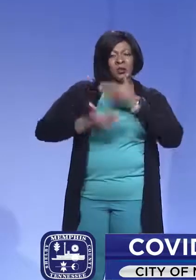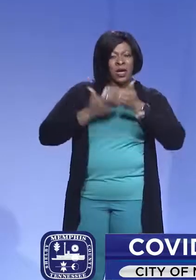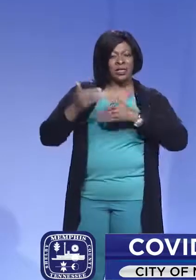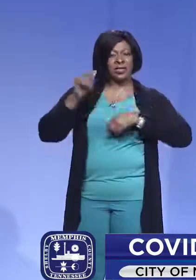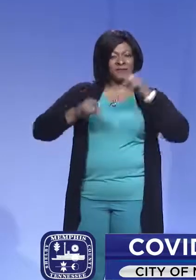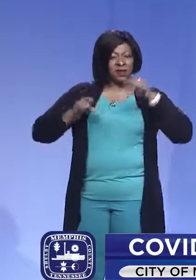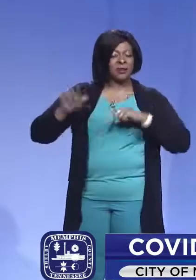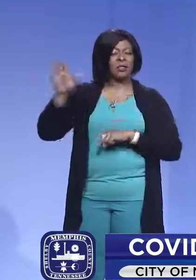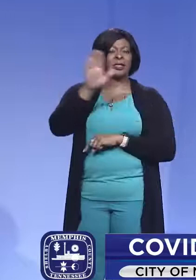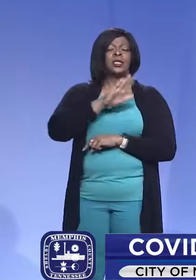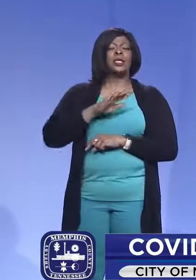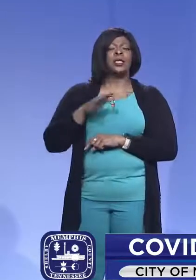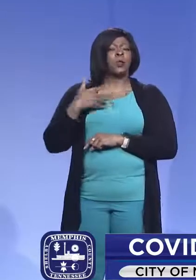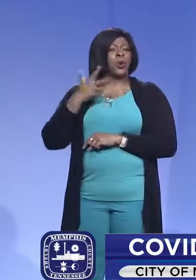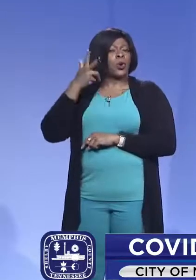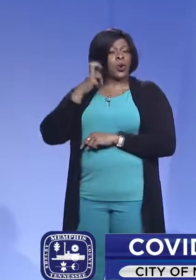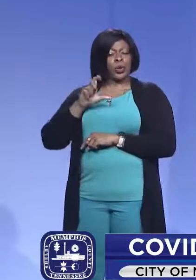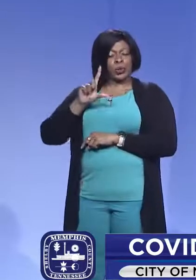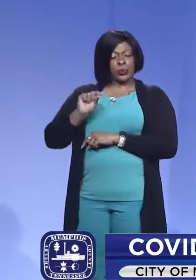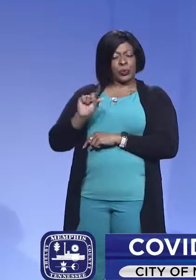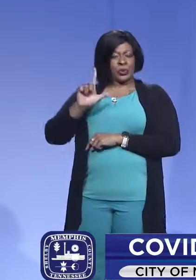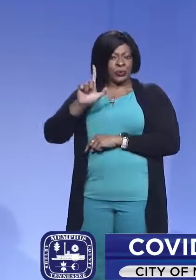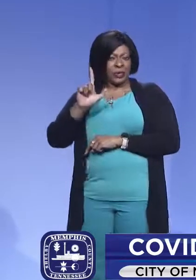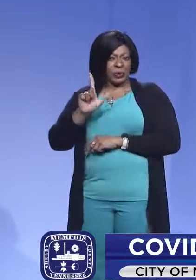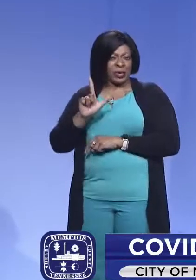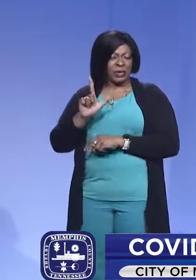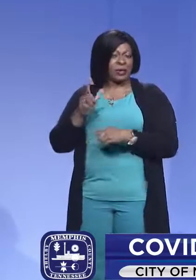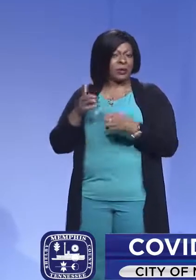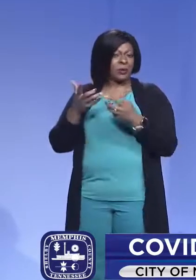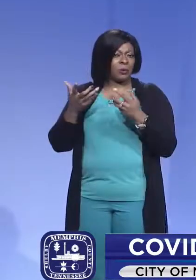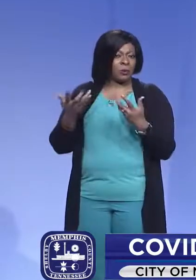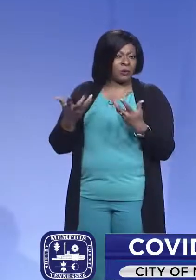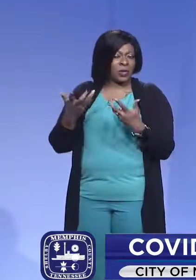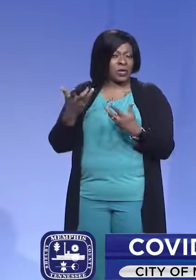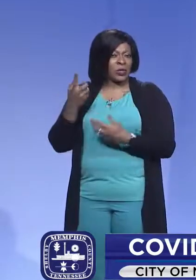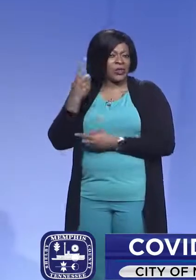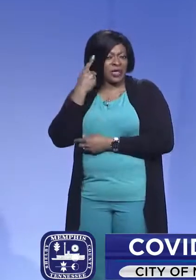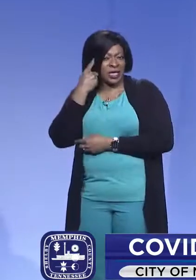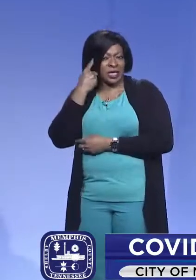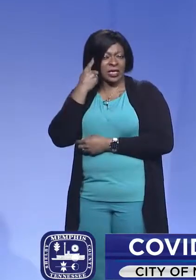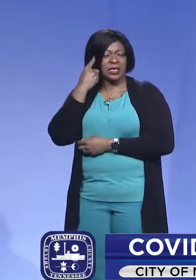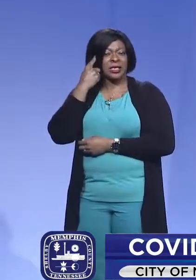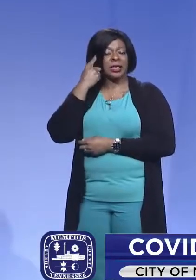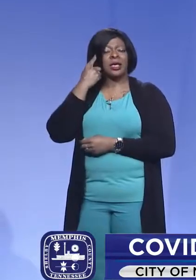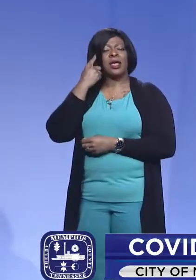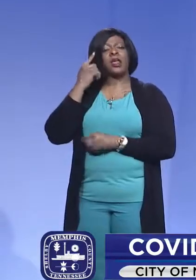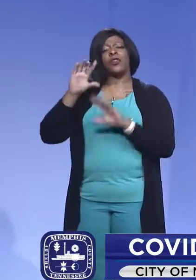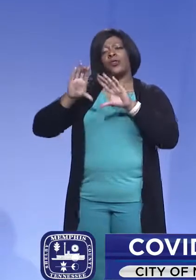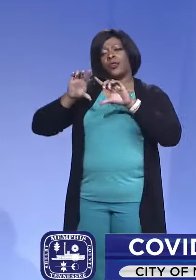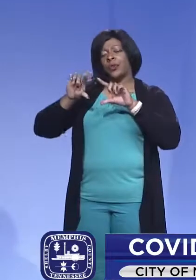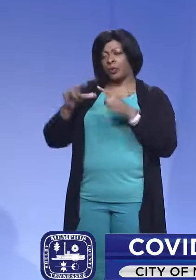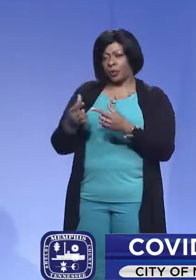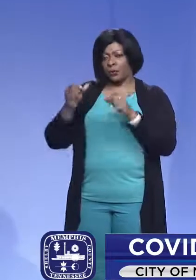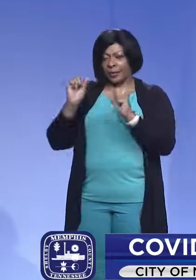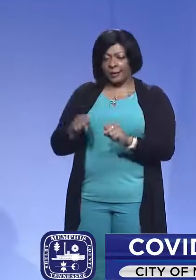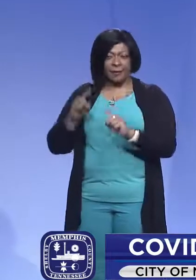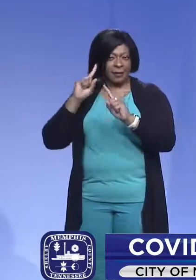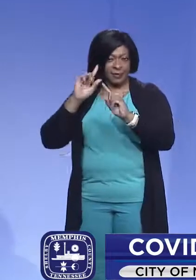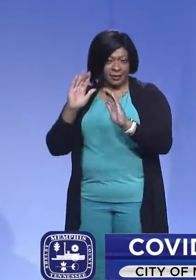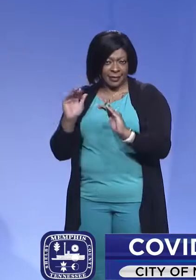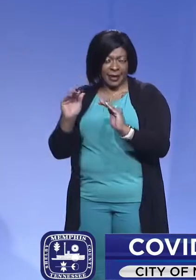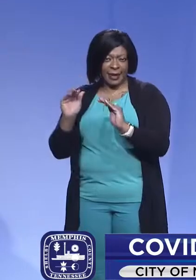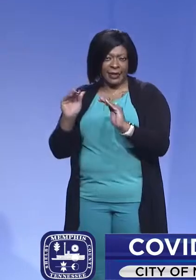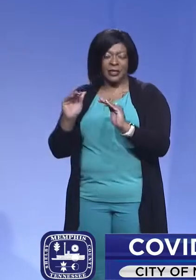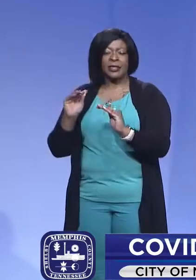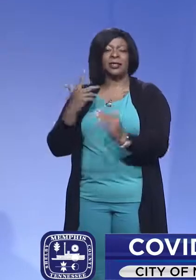But as we turn to 2021, what do you think the groups can expect